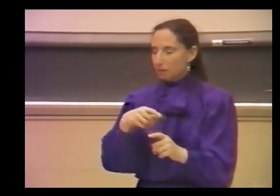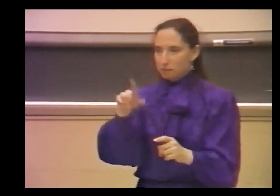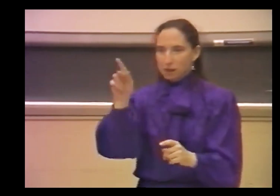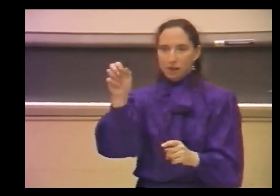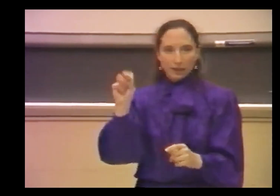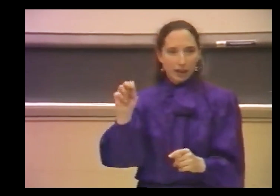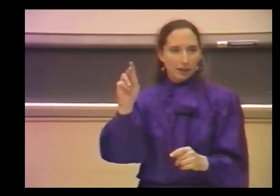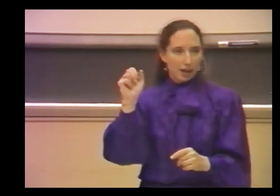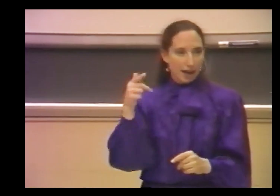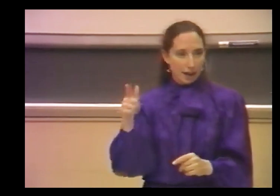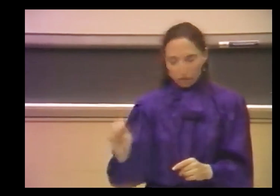from Ken Hale.